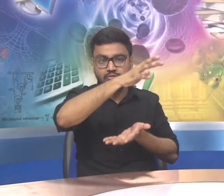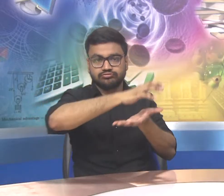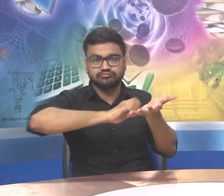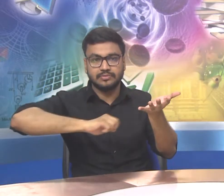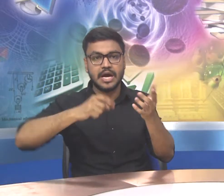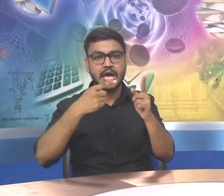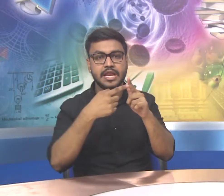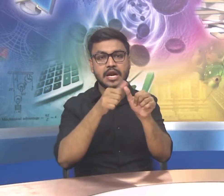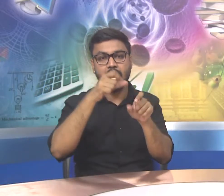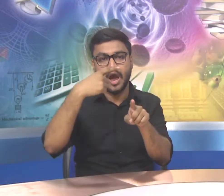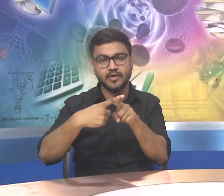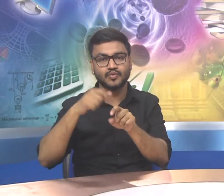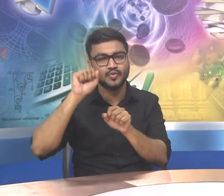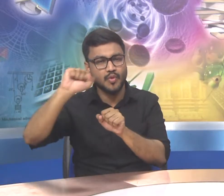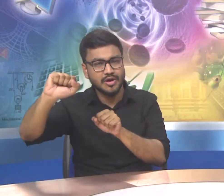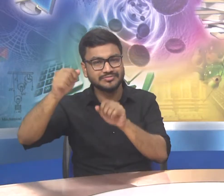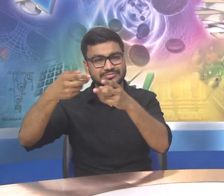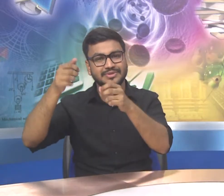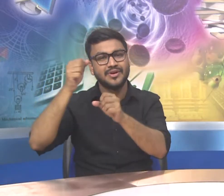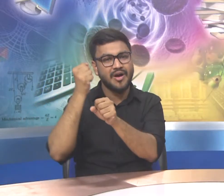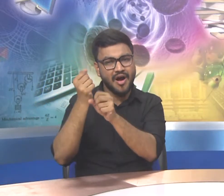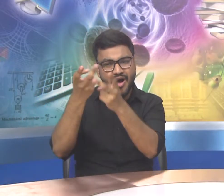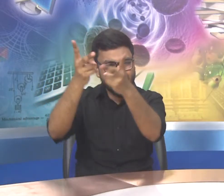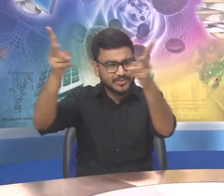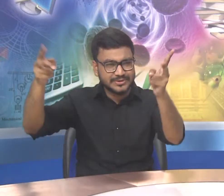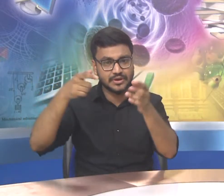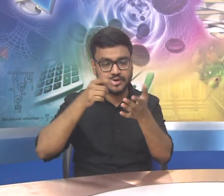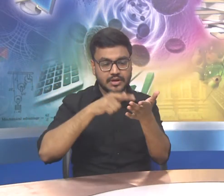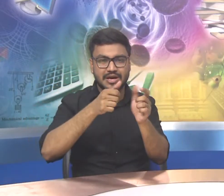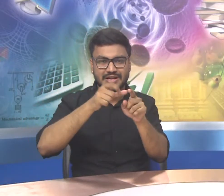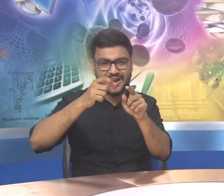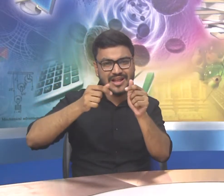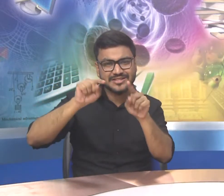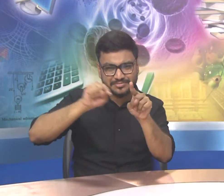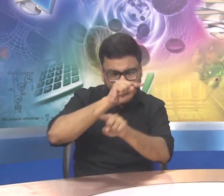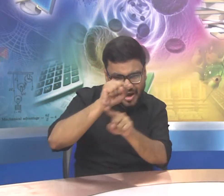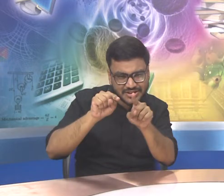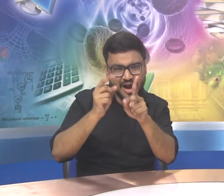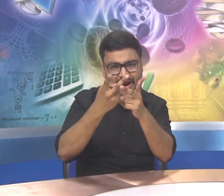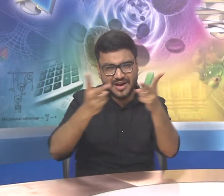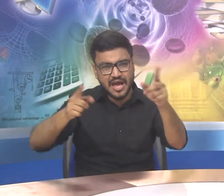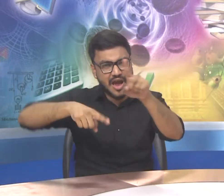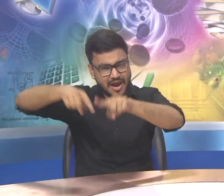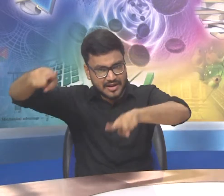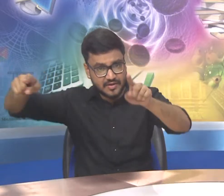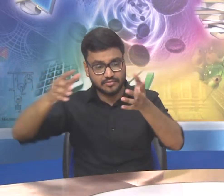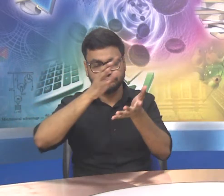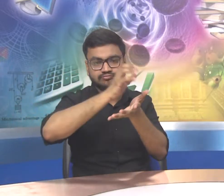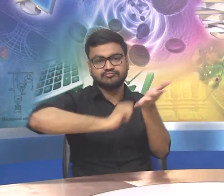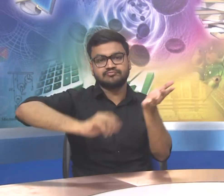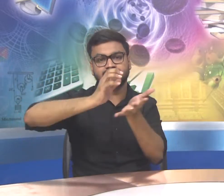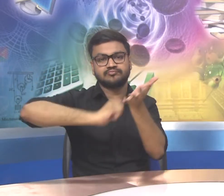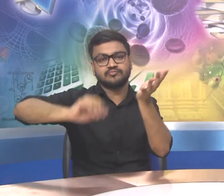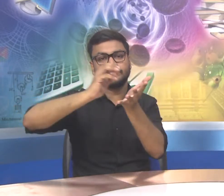It means to subtract or take away an amount from a total amount.